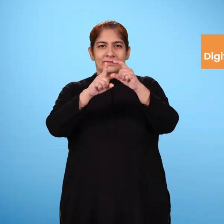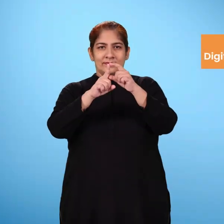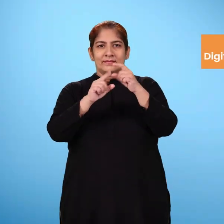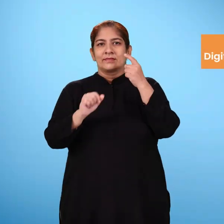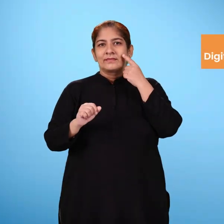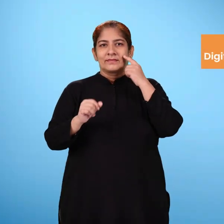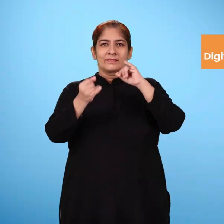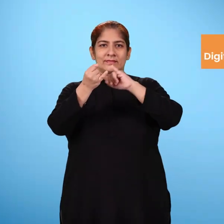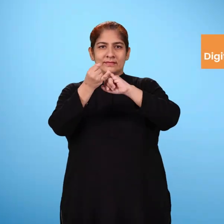DiSaNC.